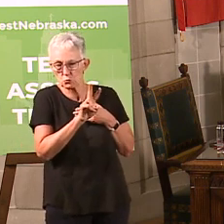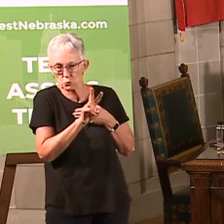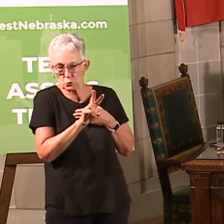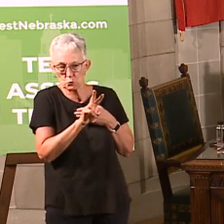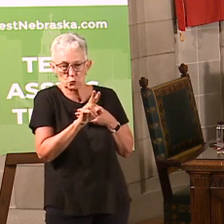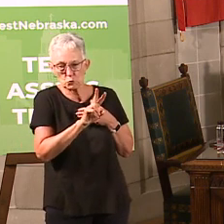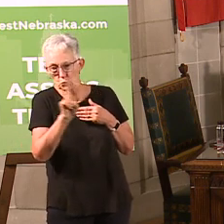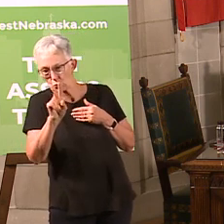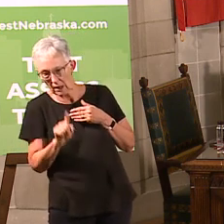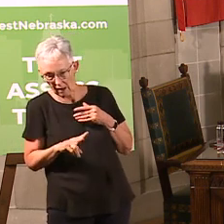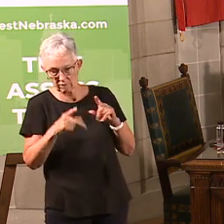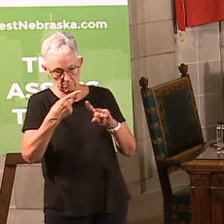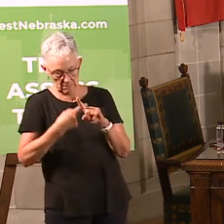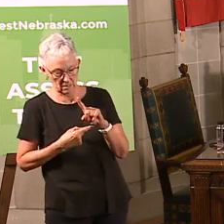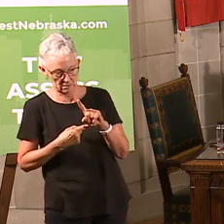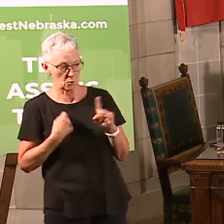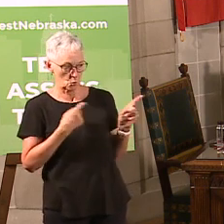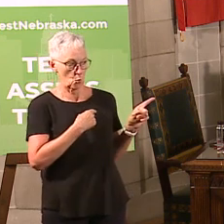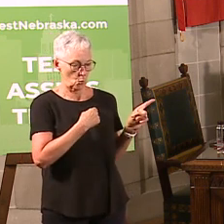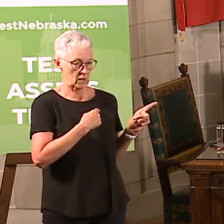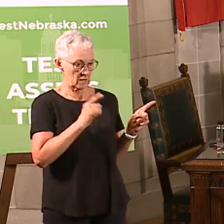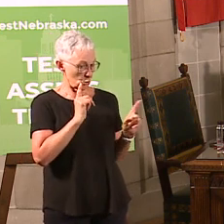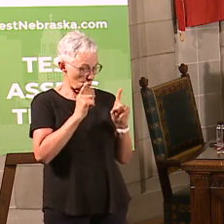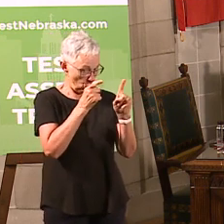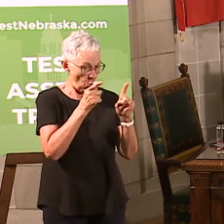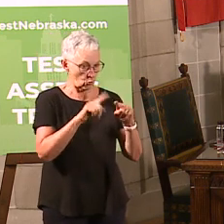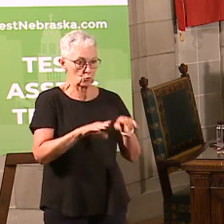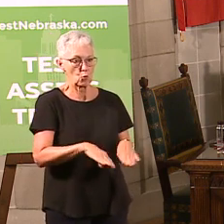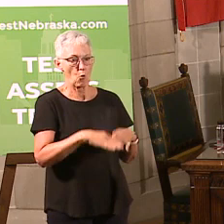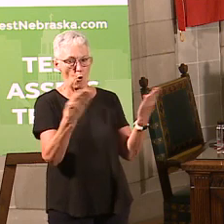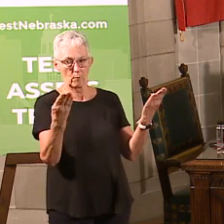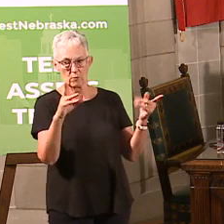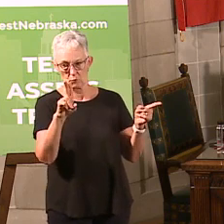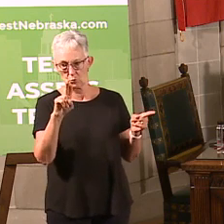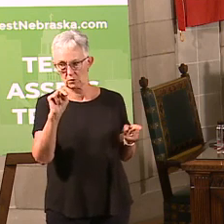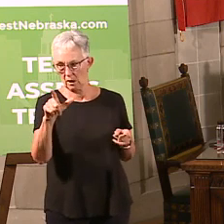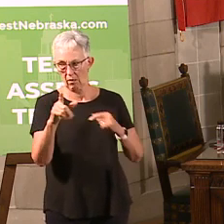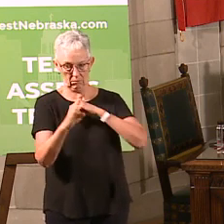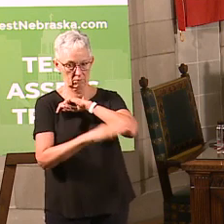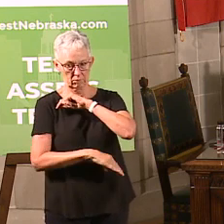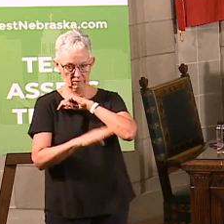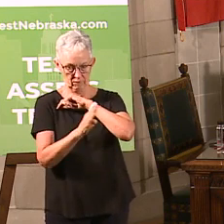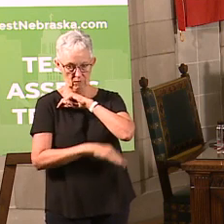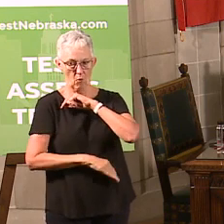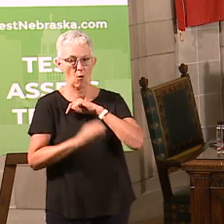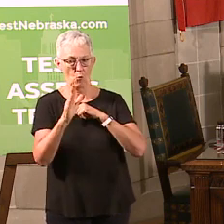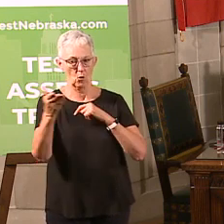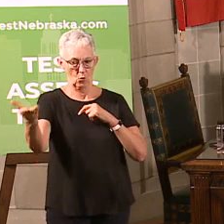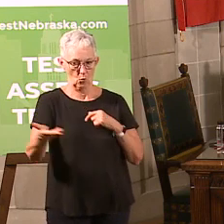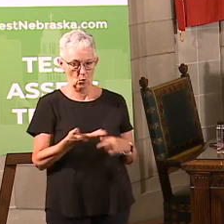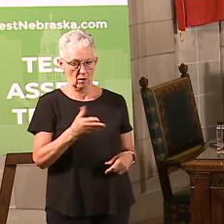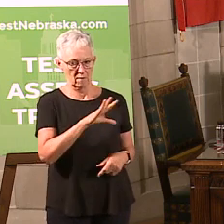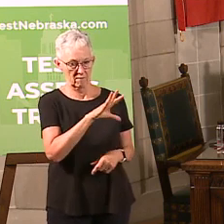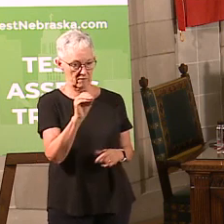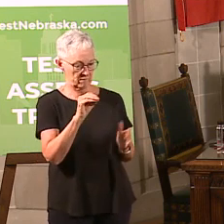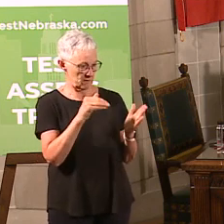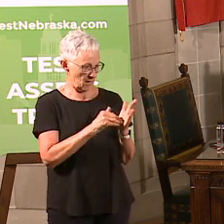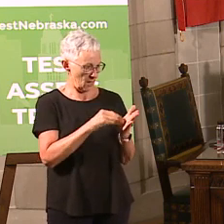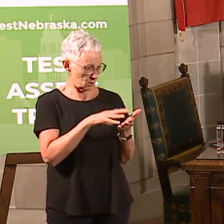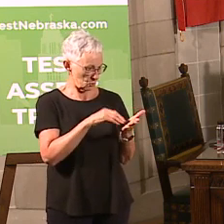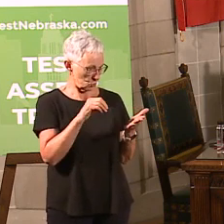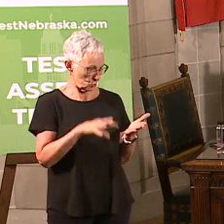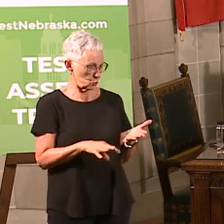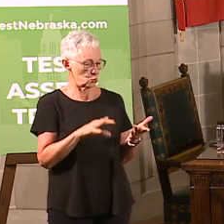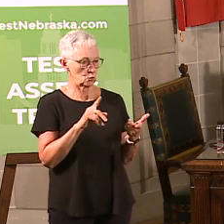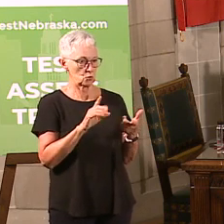read, we are planning to be open in the fall. We'll be welcoming our 51,000 students back to campus no later than August 24th,